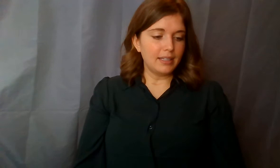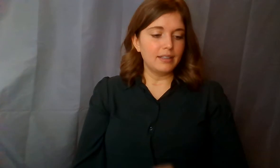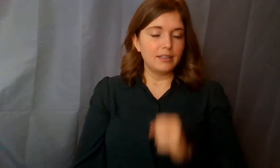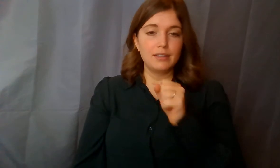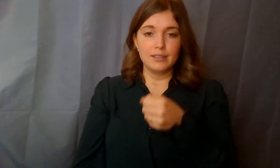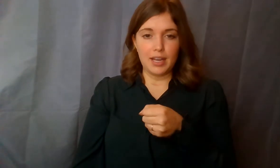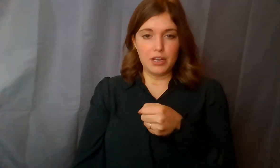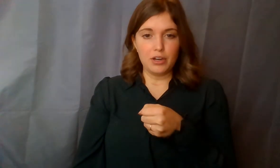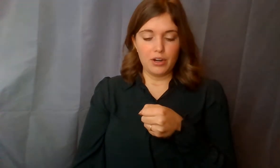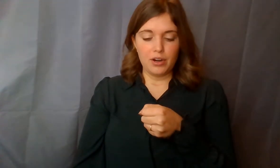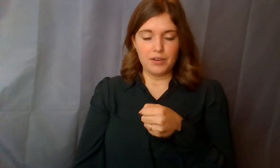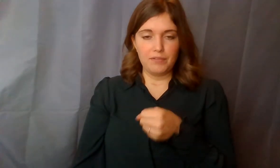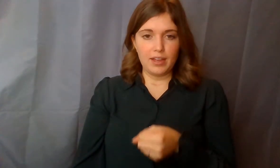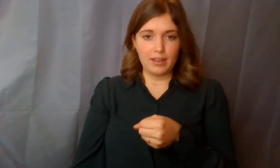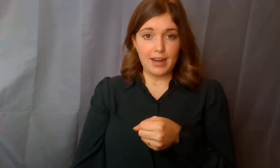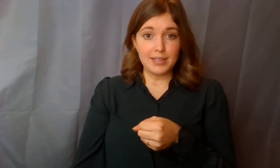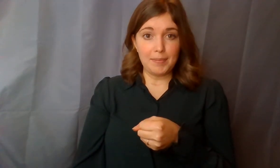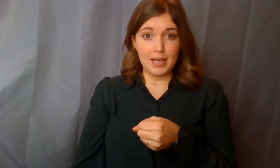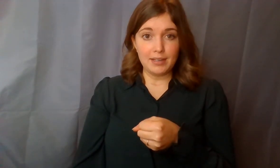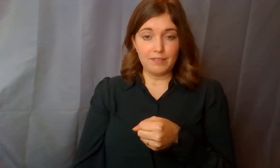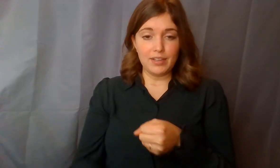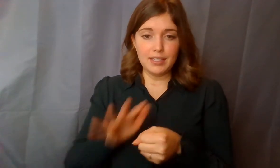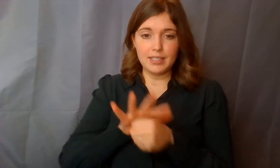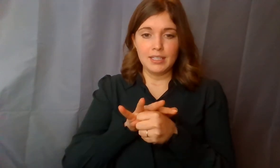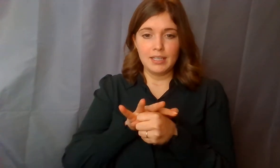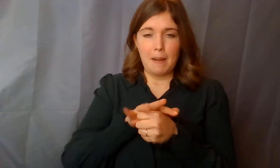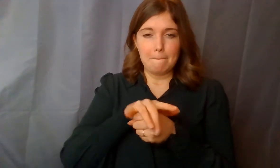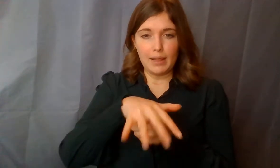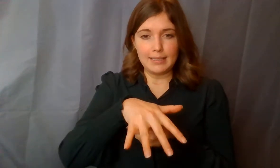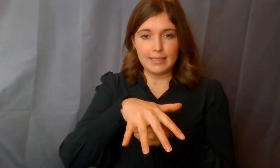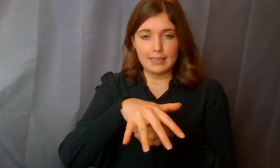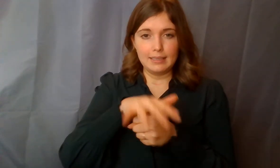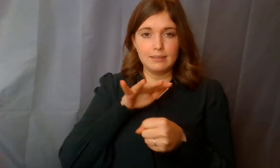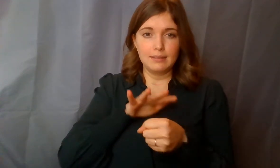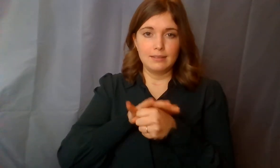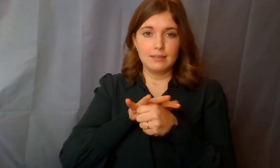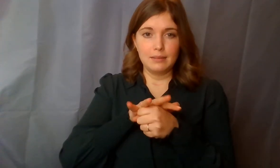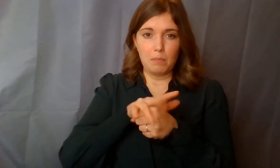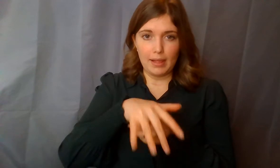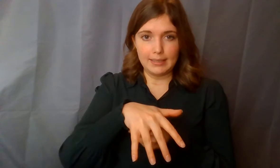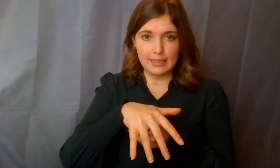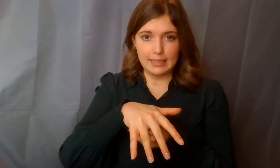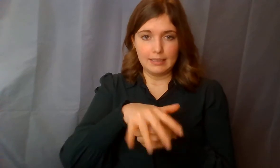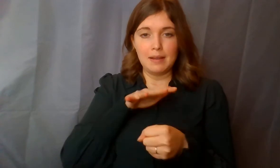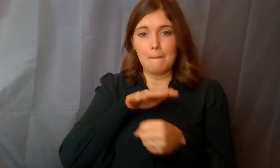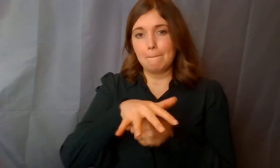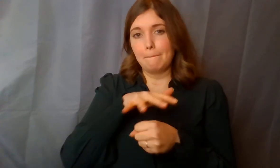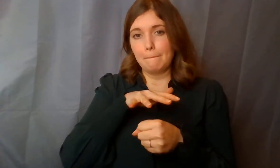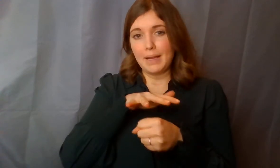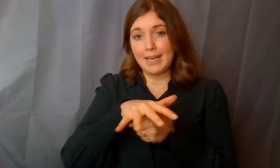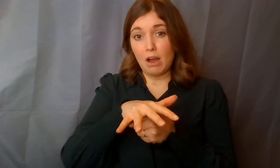Plenty. Take your non-dominant hand in a fist. Plenty. Plenty.